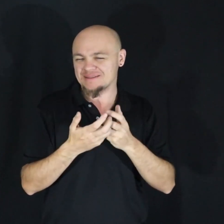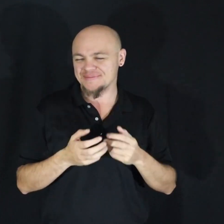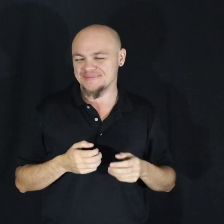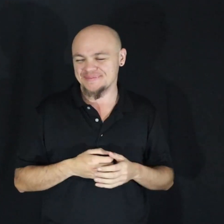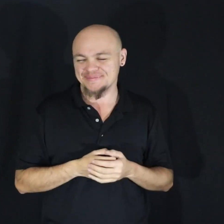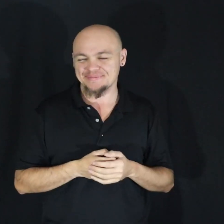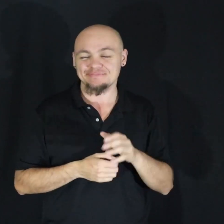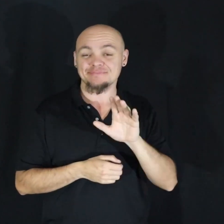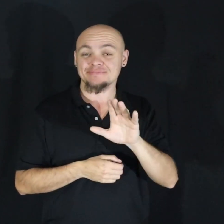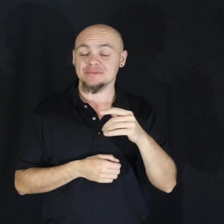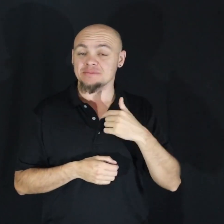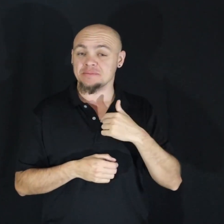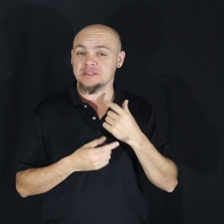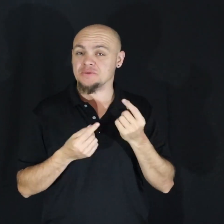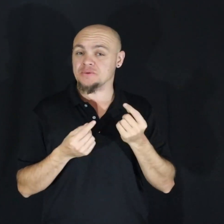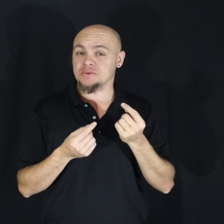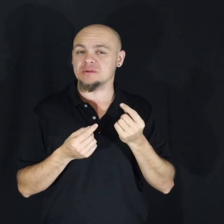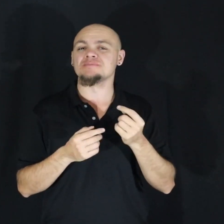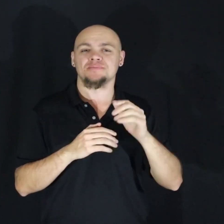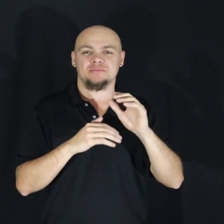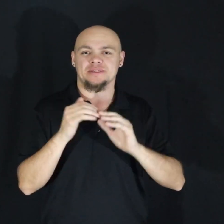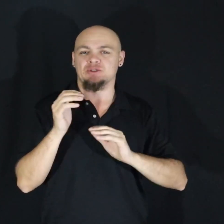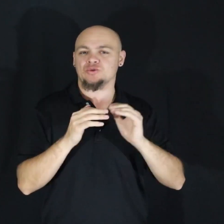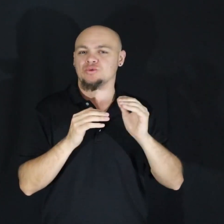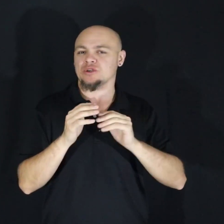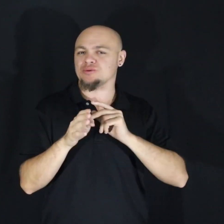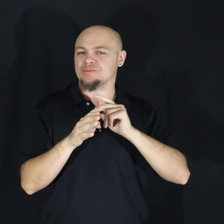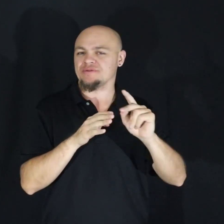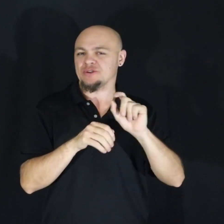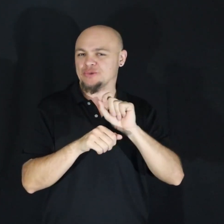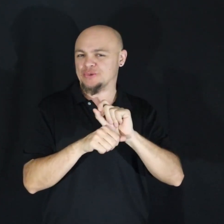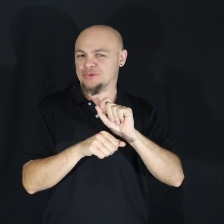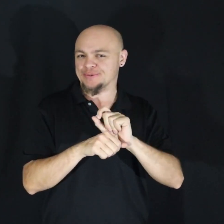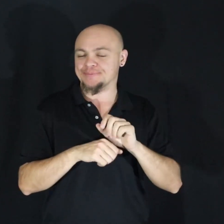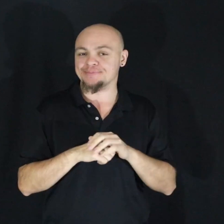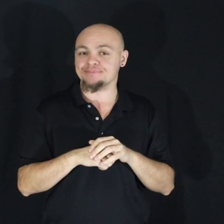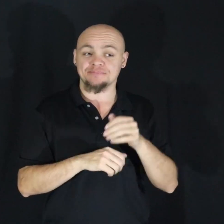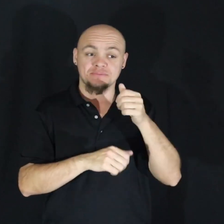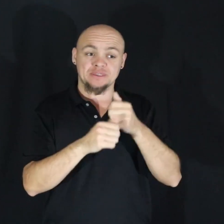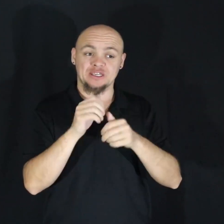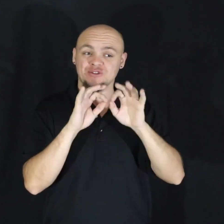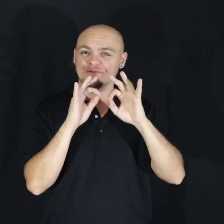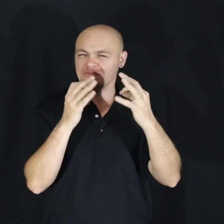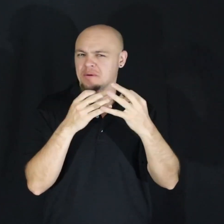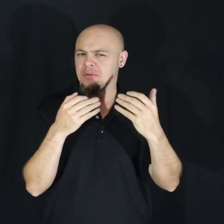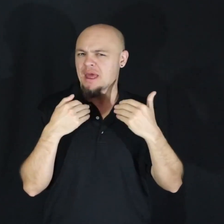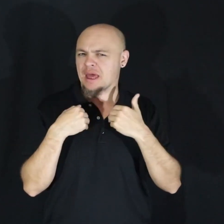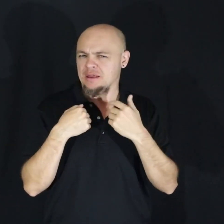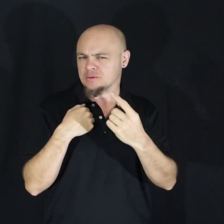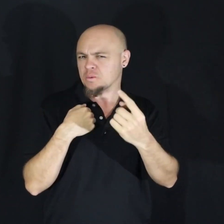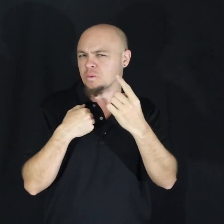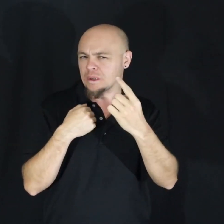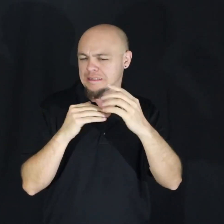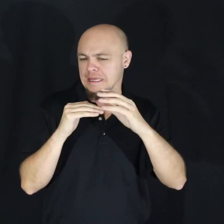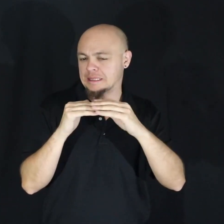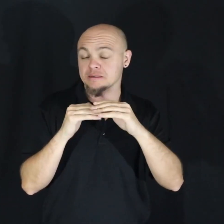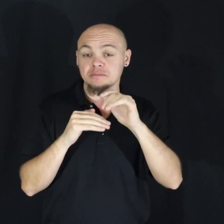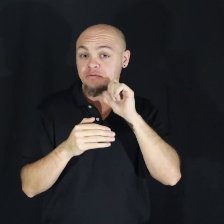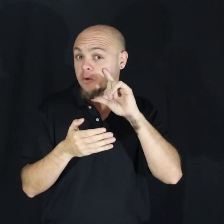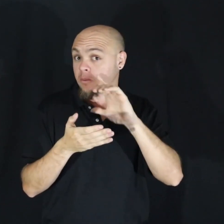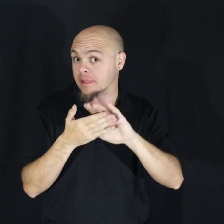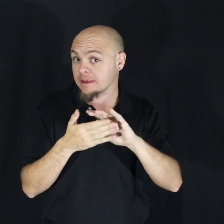What I am is a construction professional, and every family has at least one. Don't believe